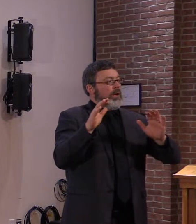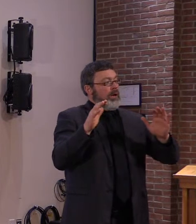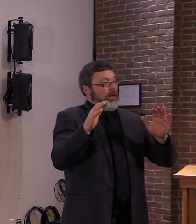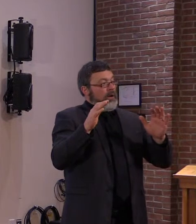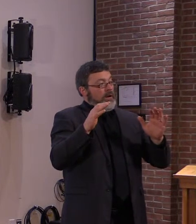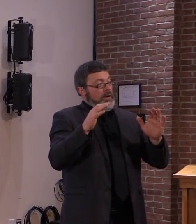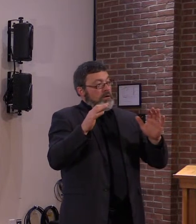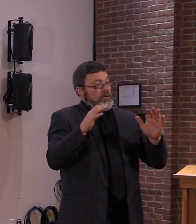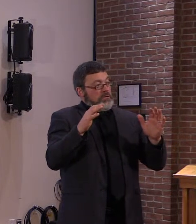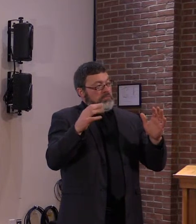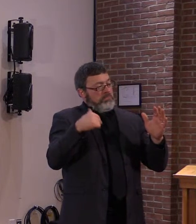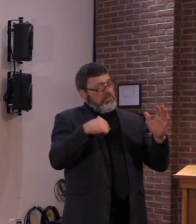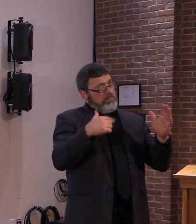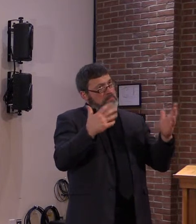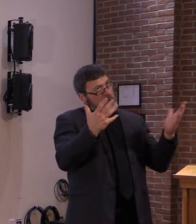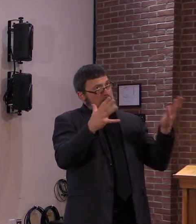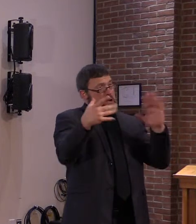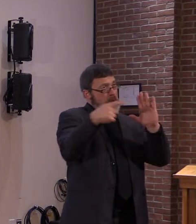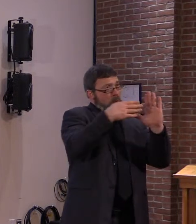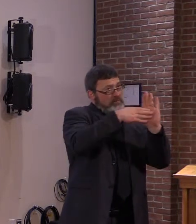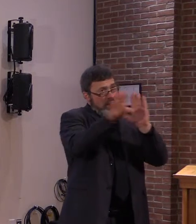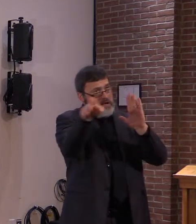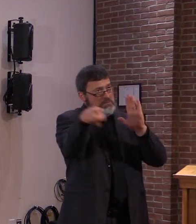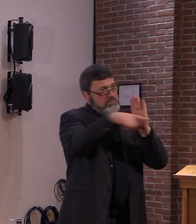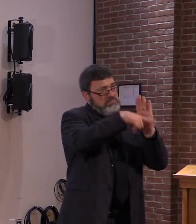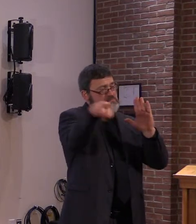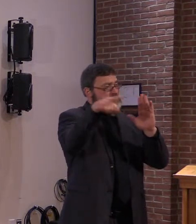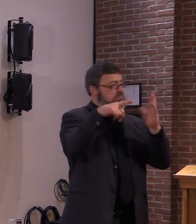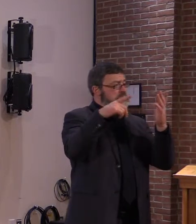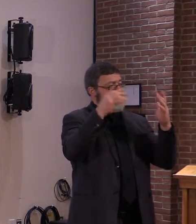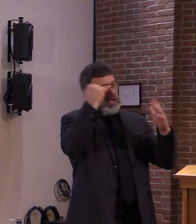that information in front of me right now due to the holiday.